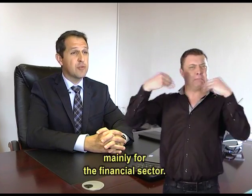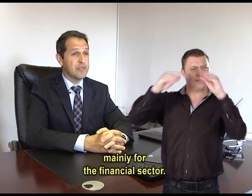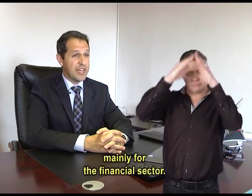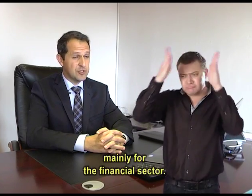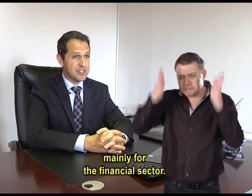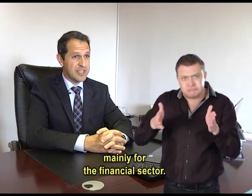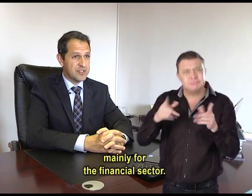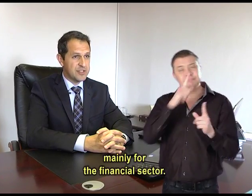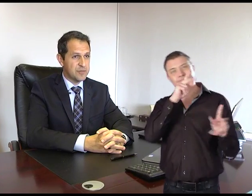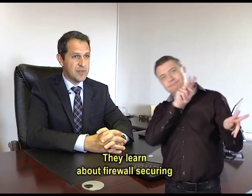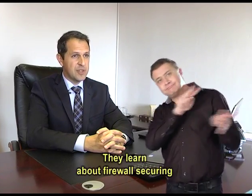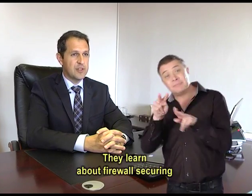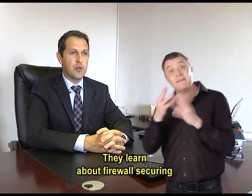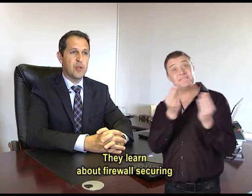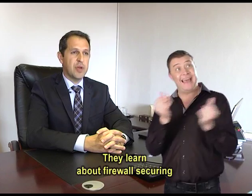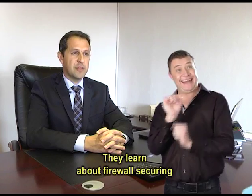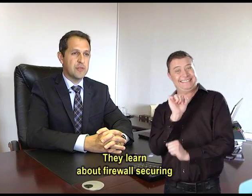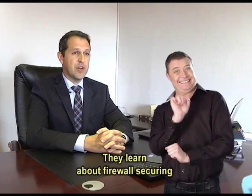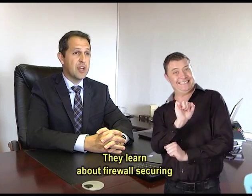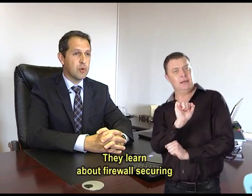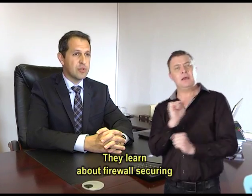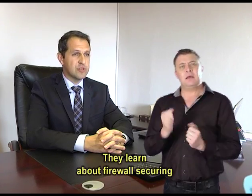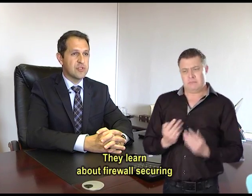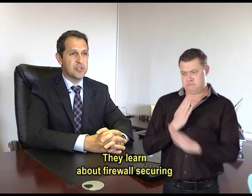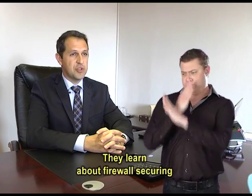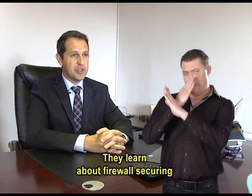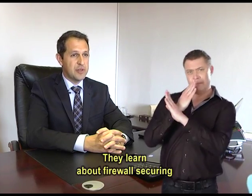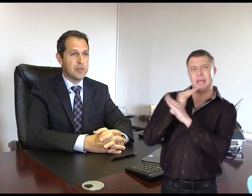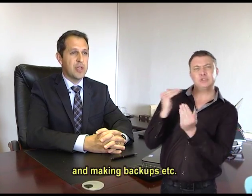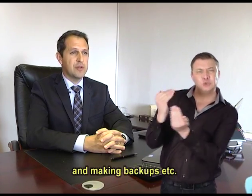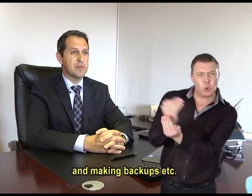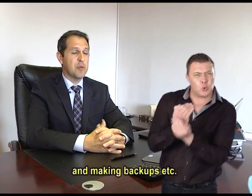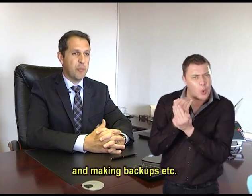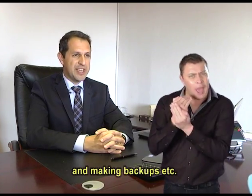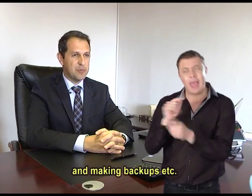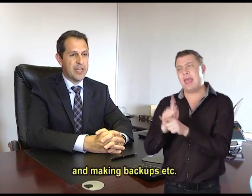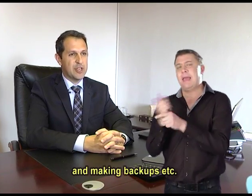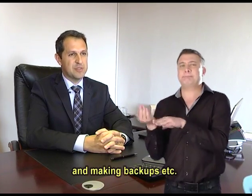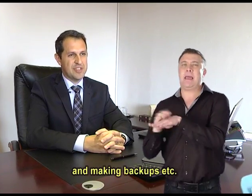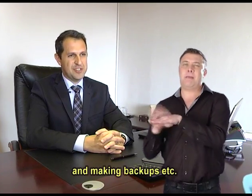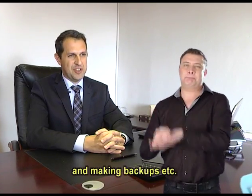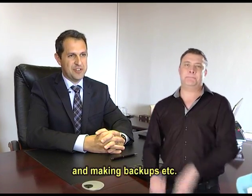for the financial sector. They learn about firewalls, securing them down, making backups, and so on.